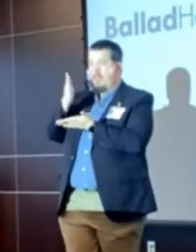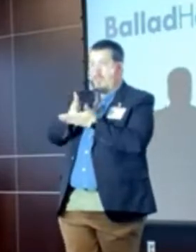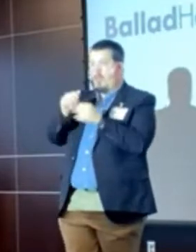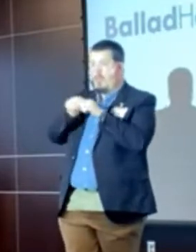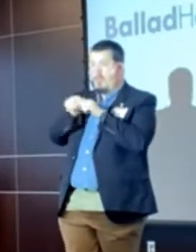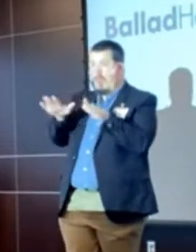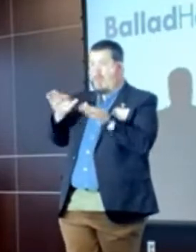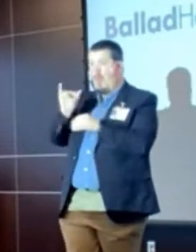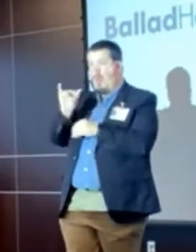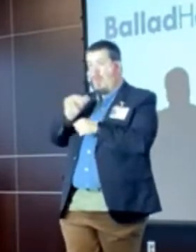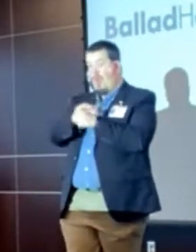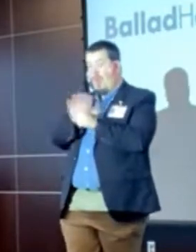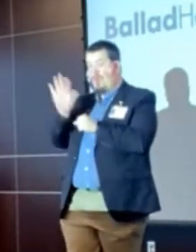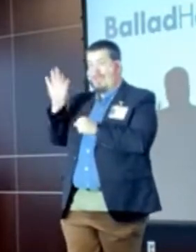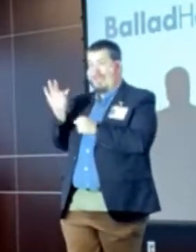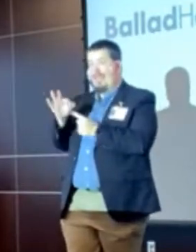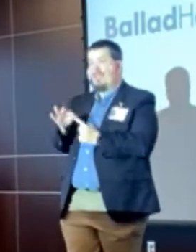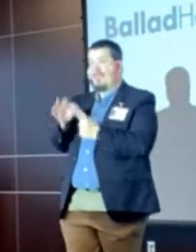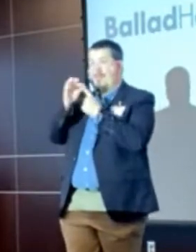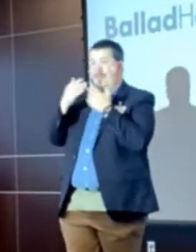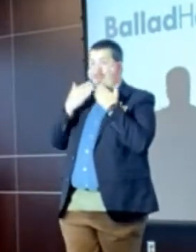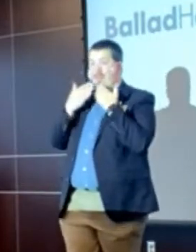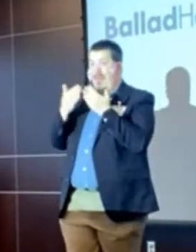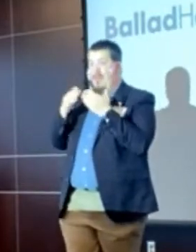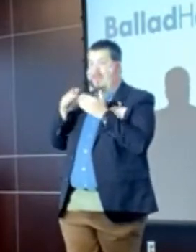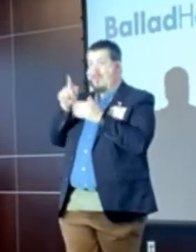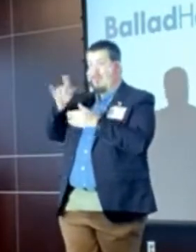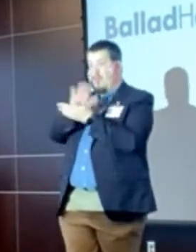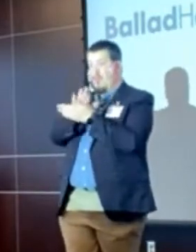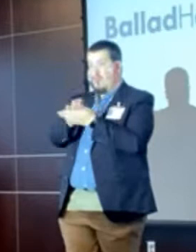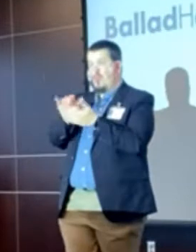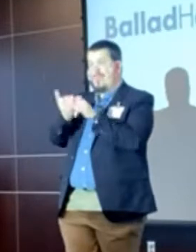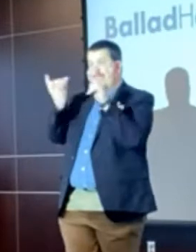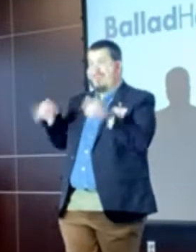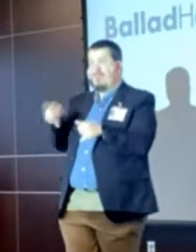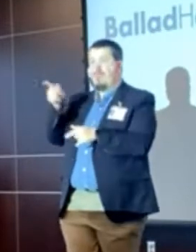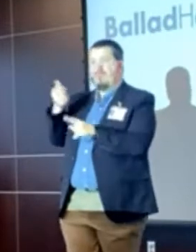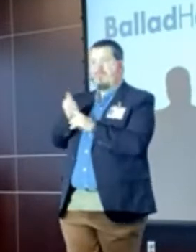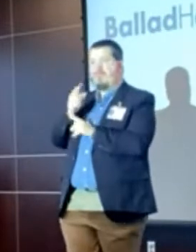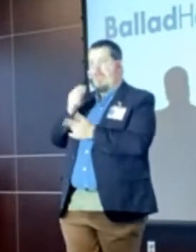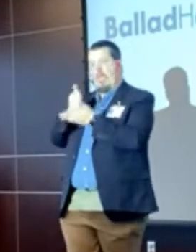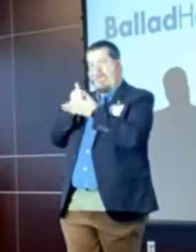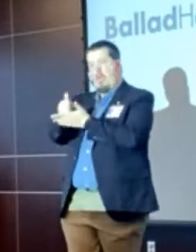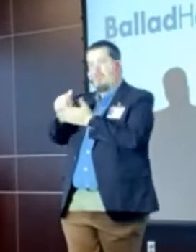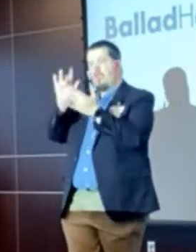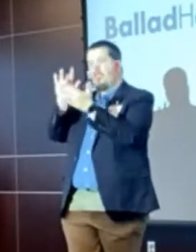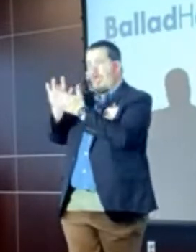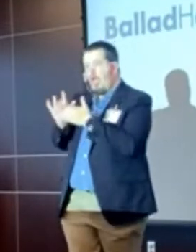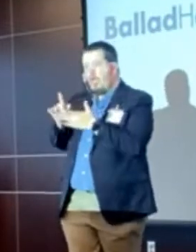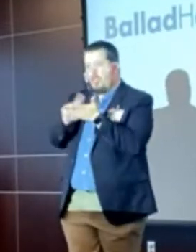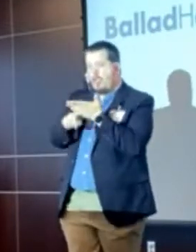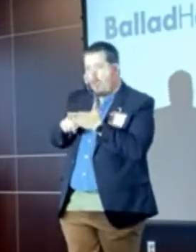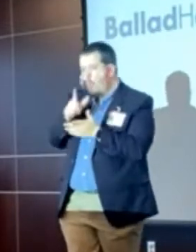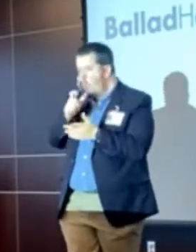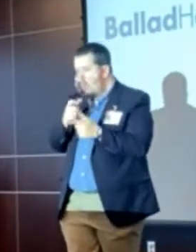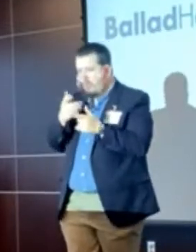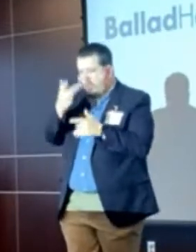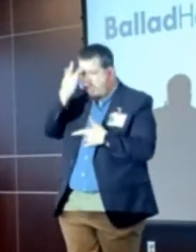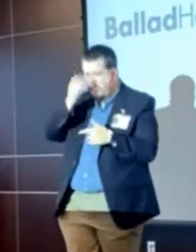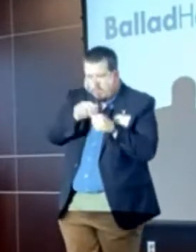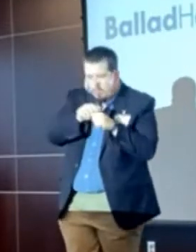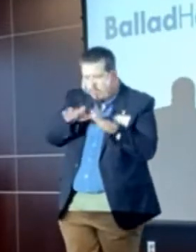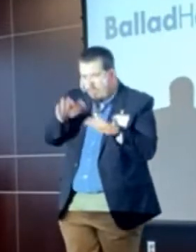spread of COVID-19, and especially I want to say thank you to those school systems who have helped with contact tracing to ensure that the spread